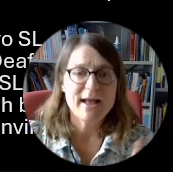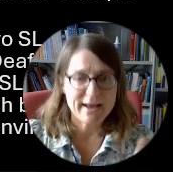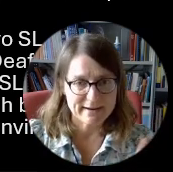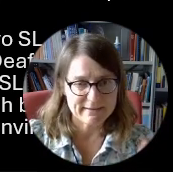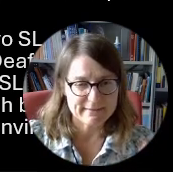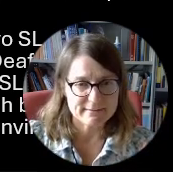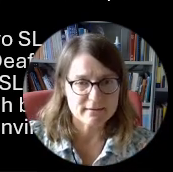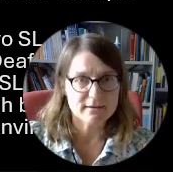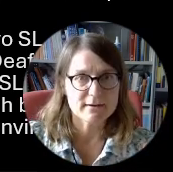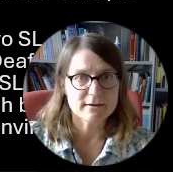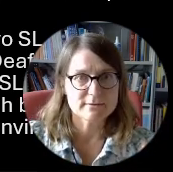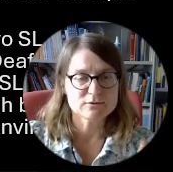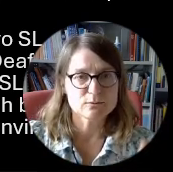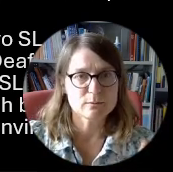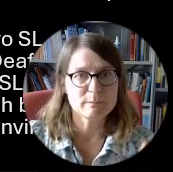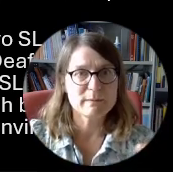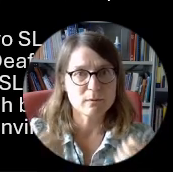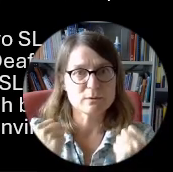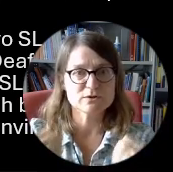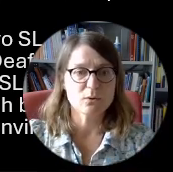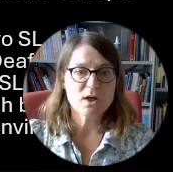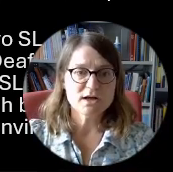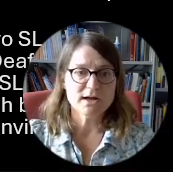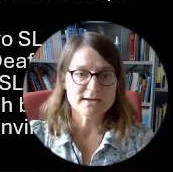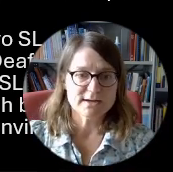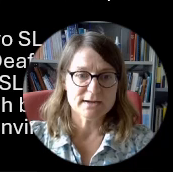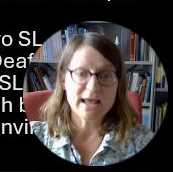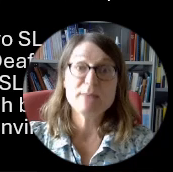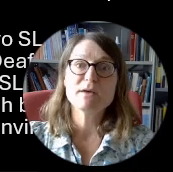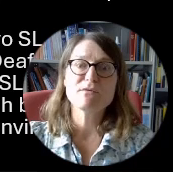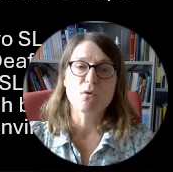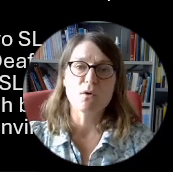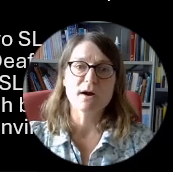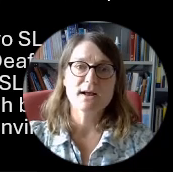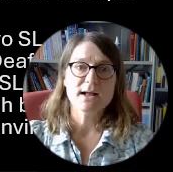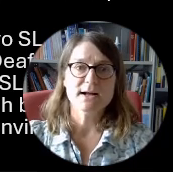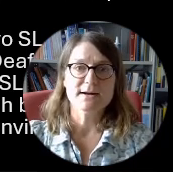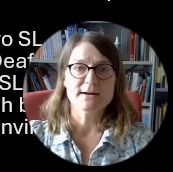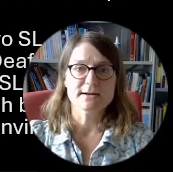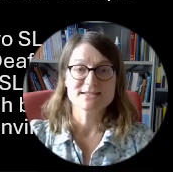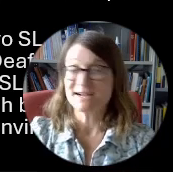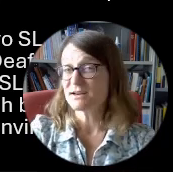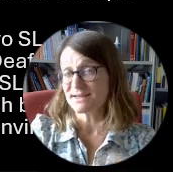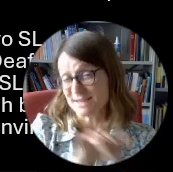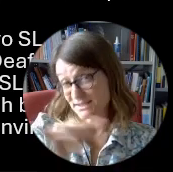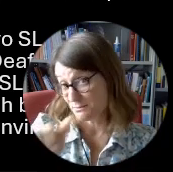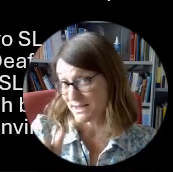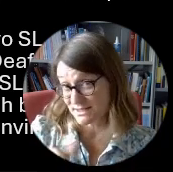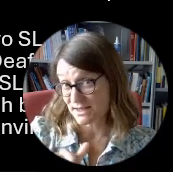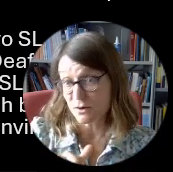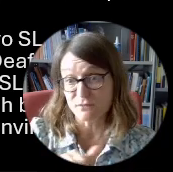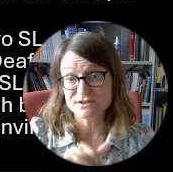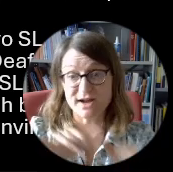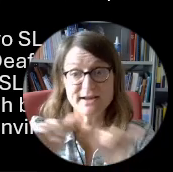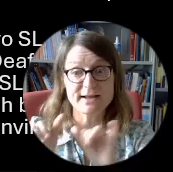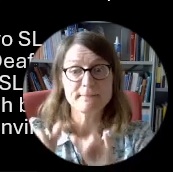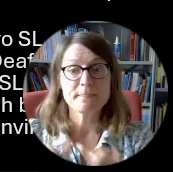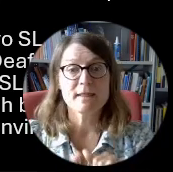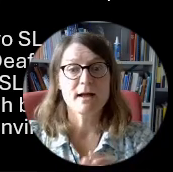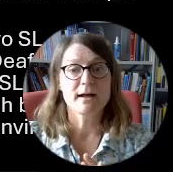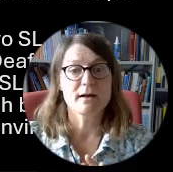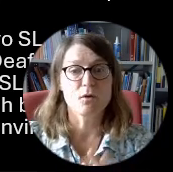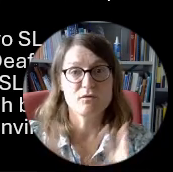synergy and to people also aiming for standardization, basically, of